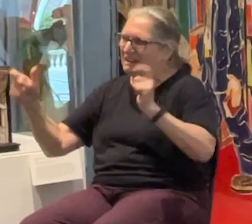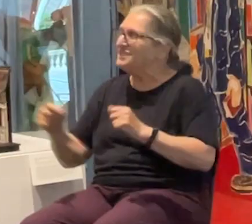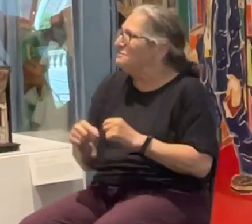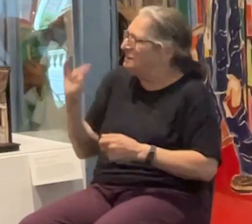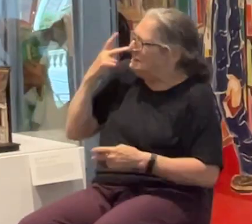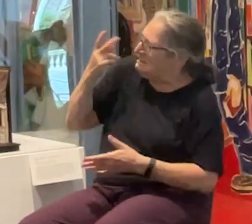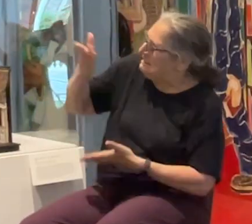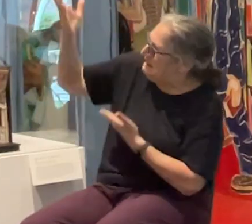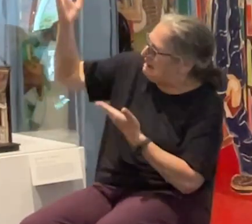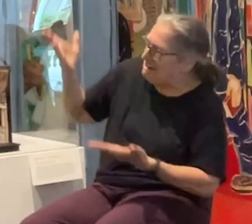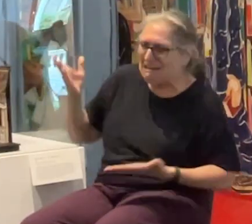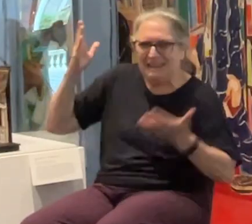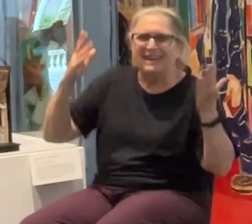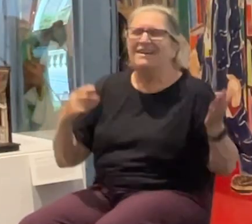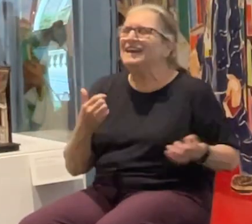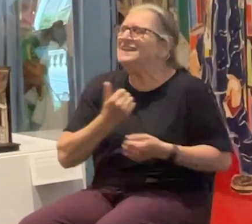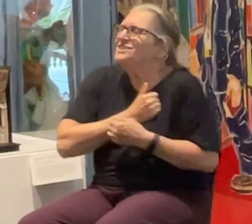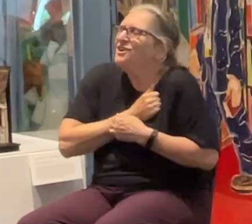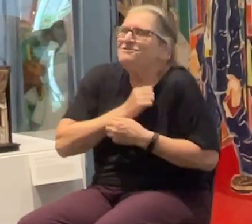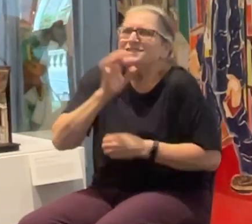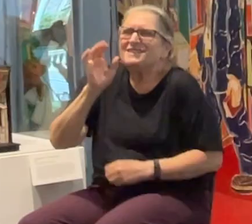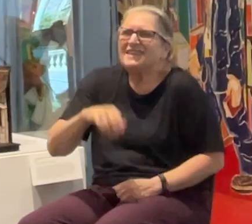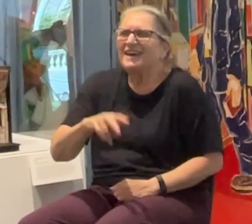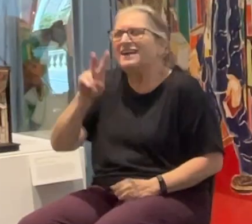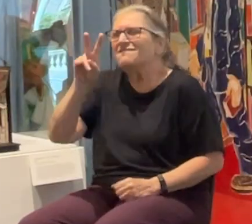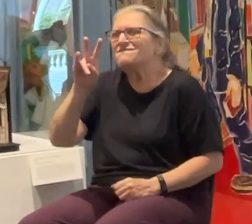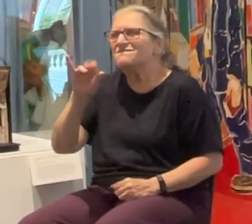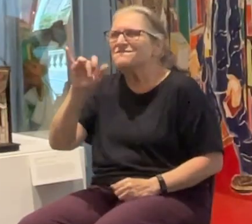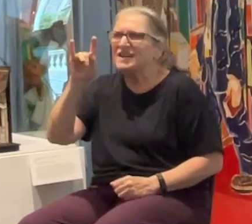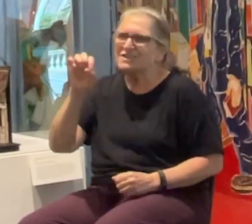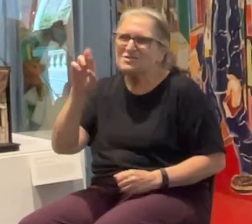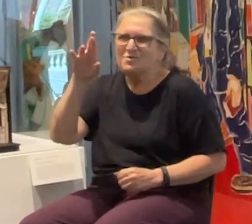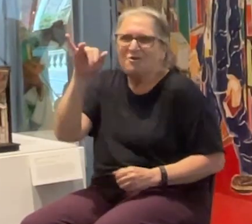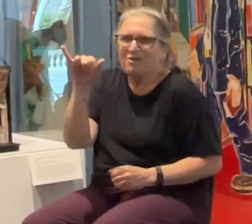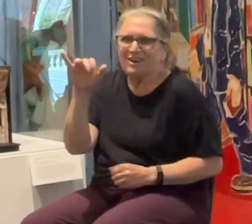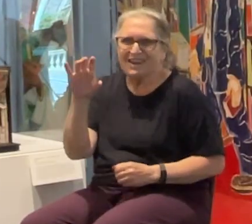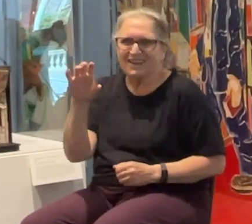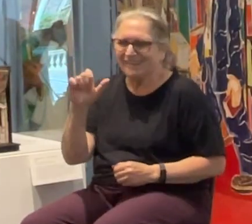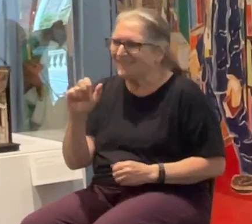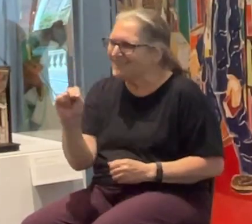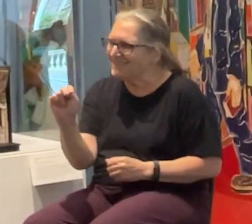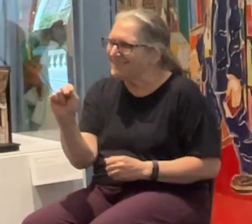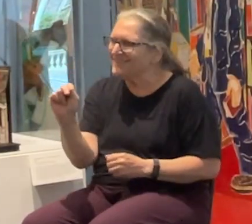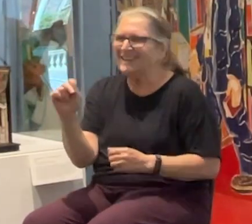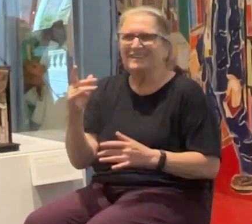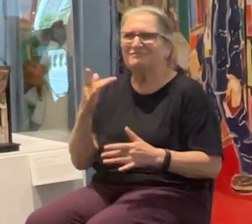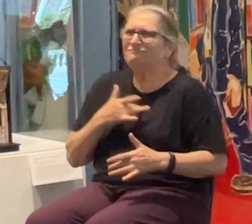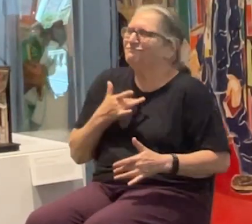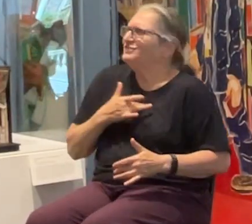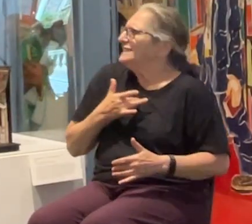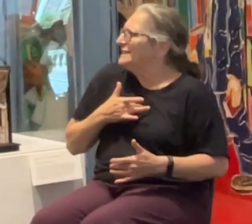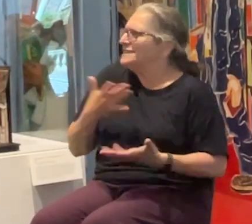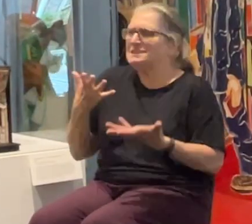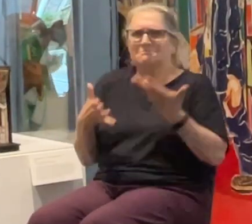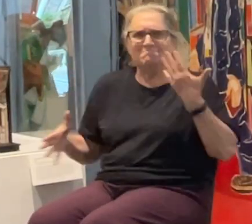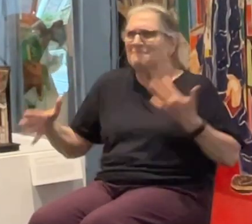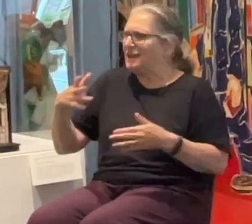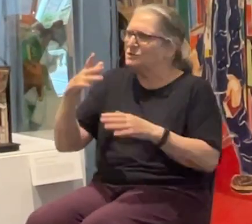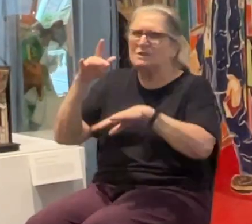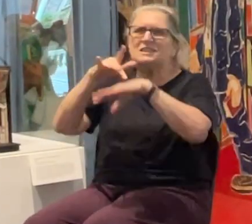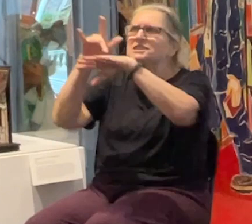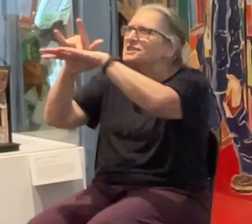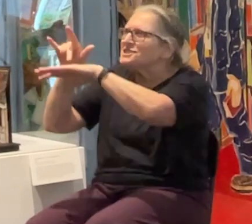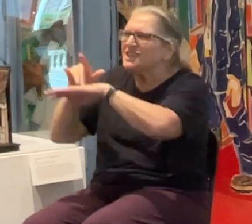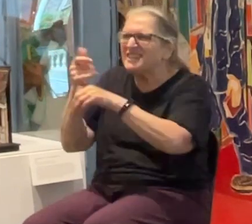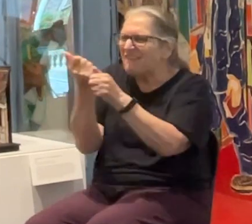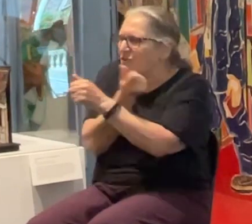because he loves that Victorian horror vacui of just stuff everywhere. Yeah. I wanted to